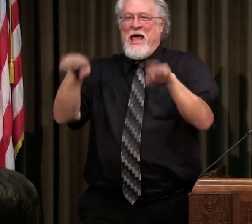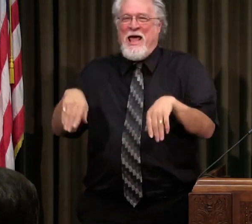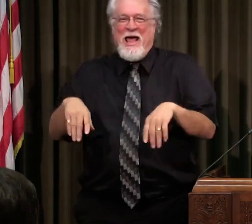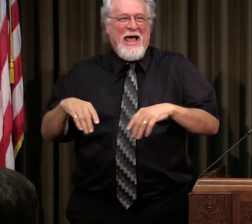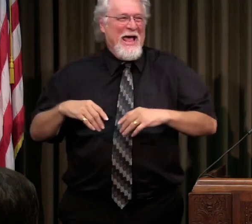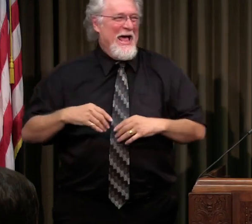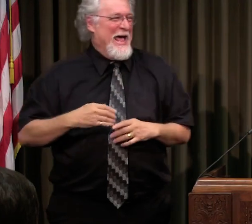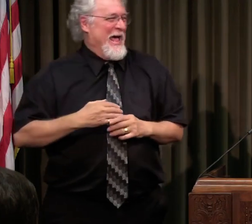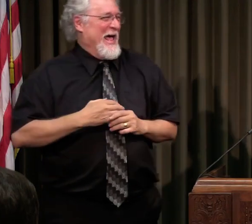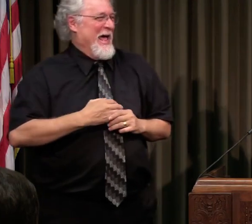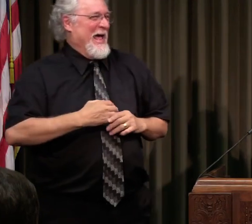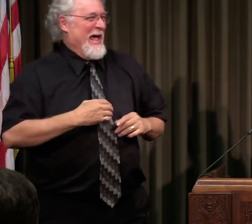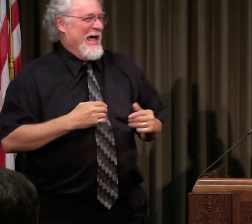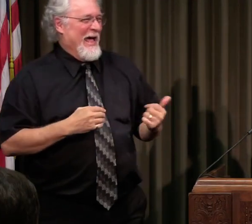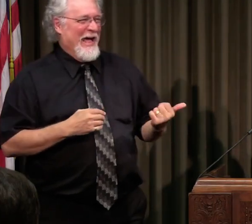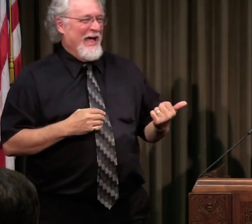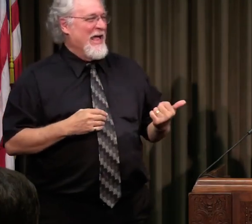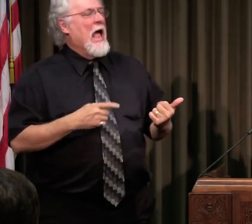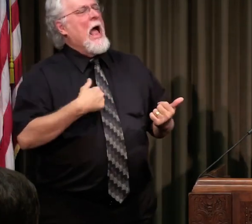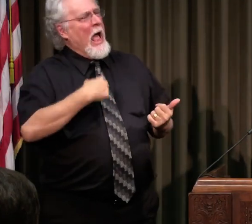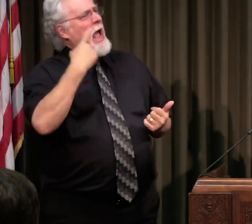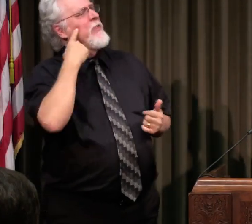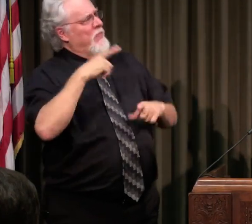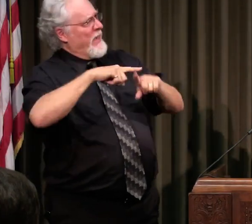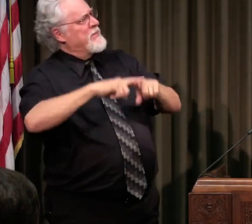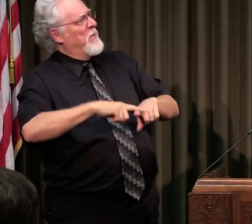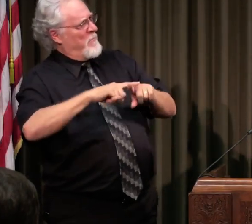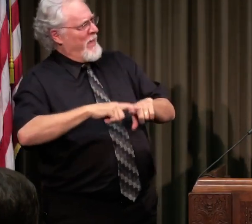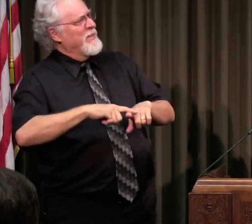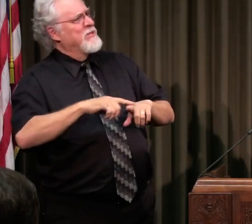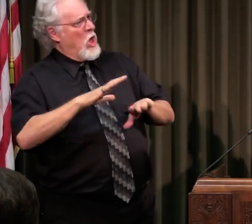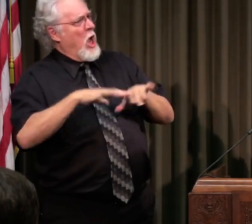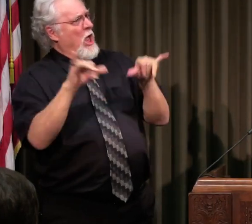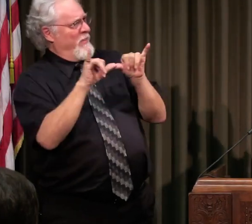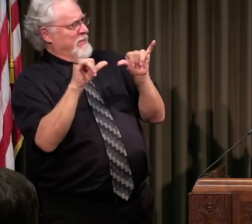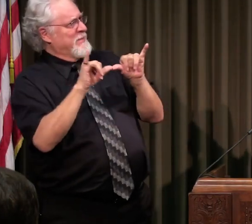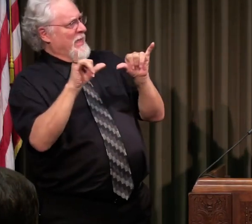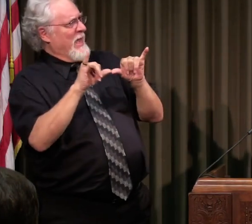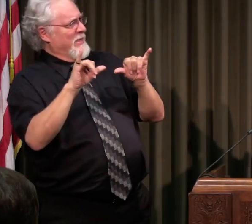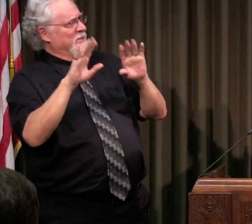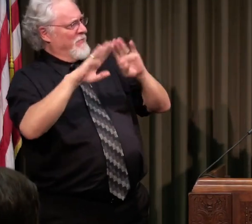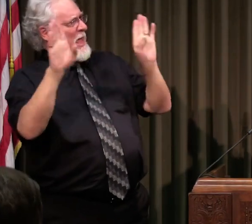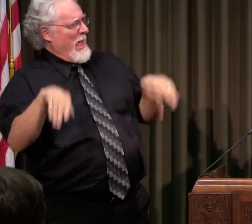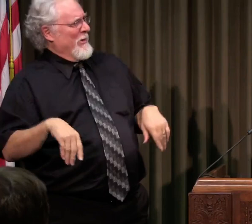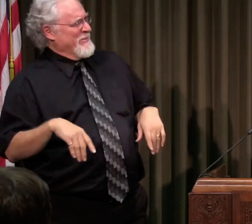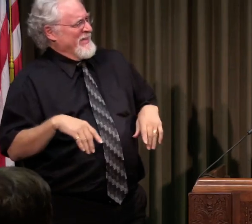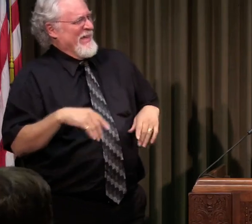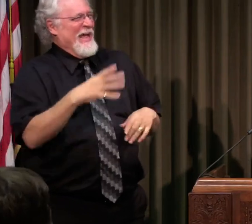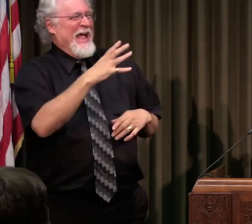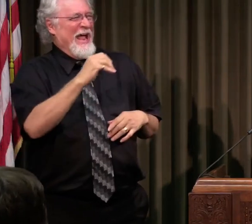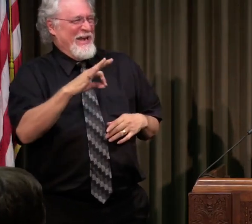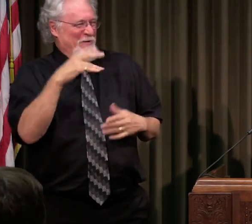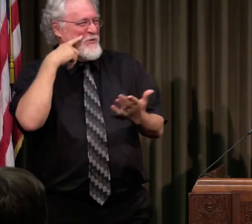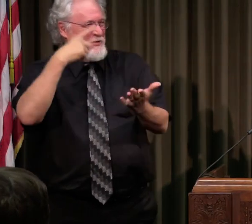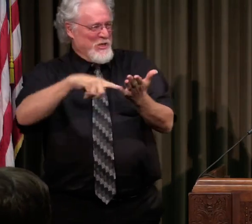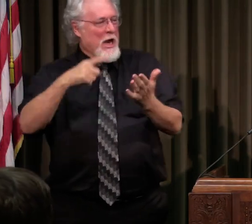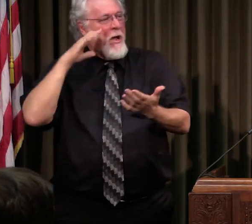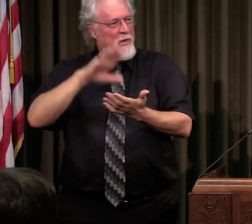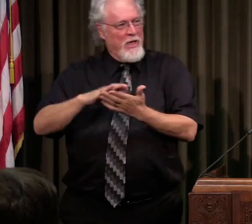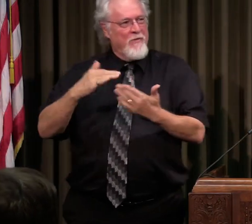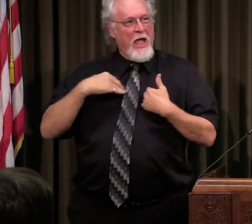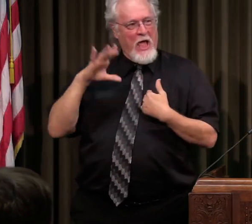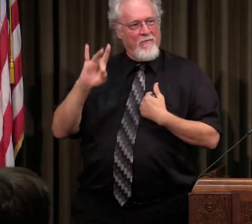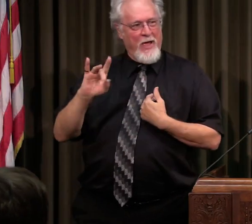than 3 chickens in a house. I think it depends on the size of your lot. And if you will check, I believe we have